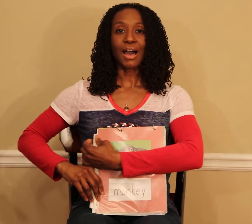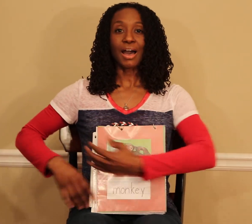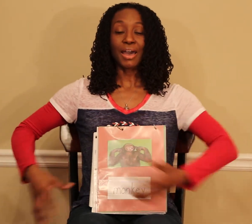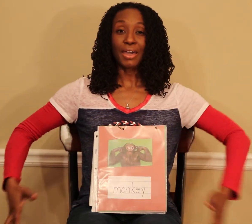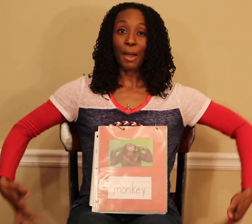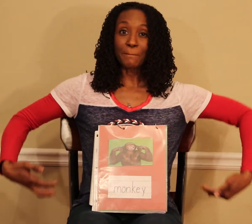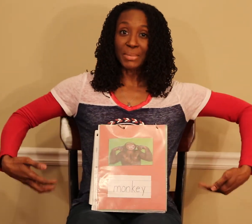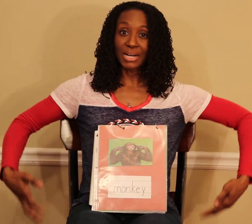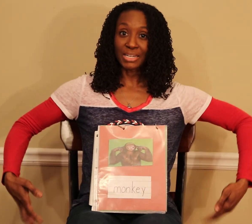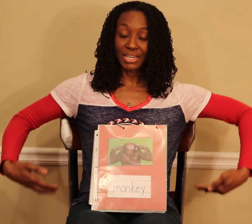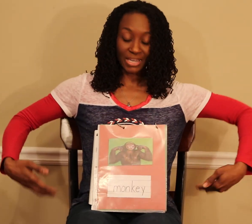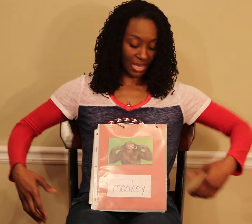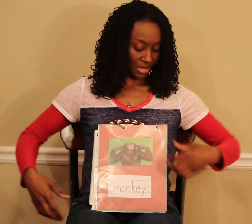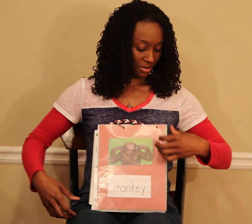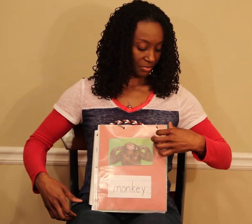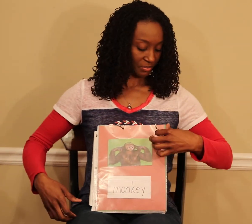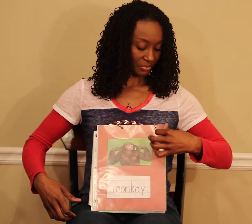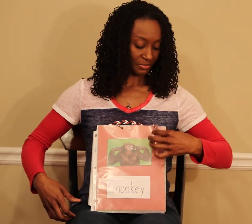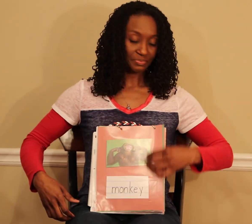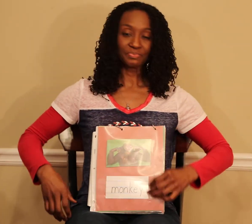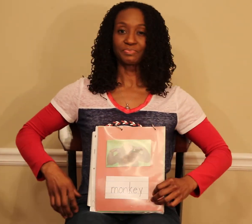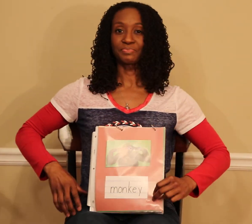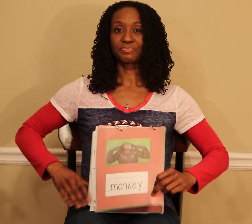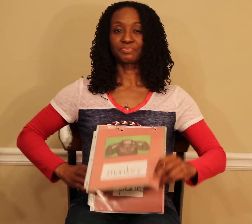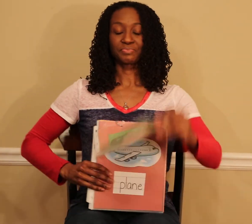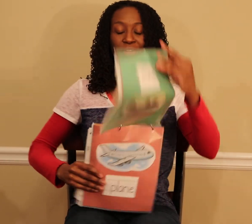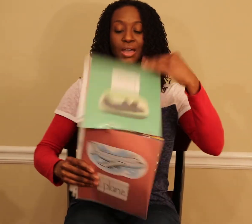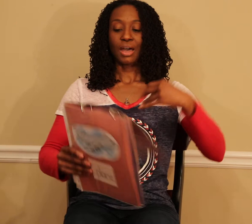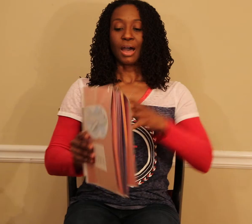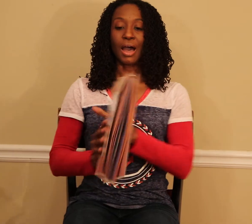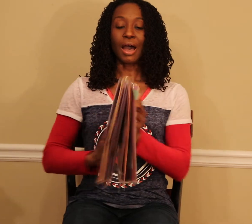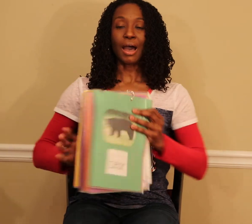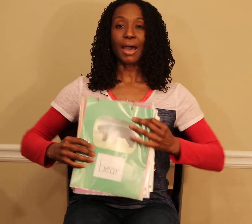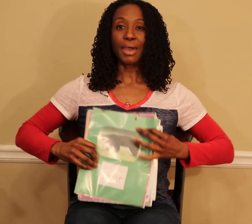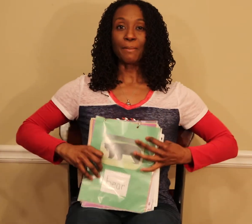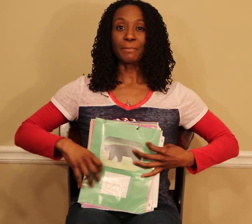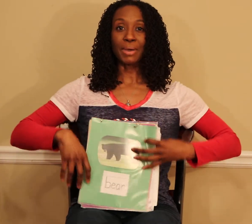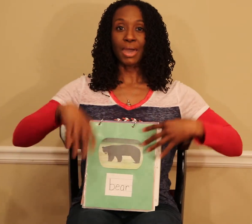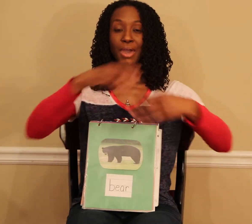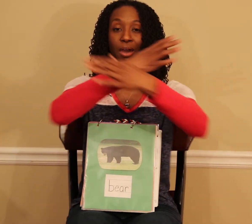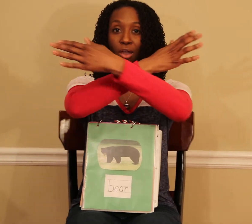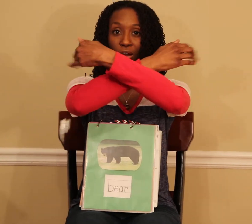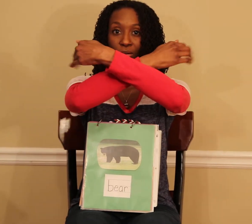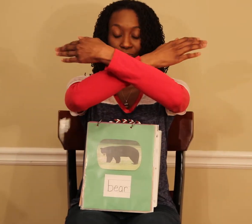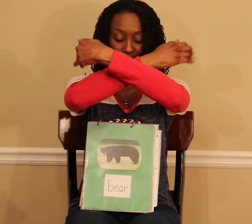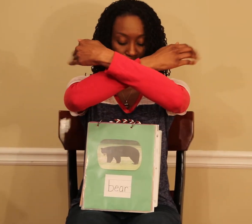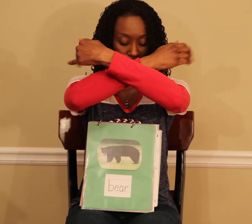Hi, monkey. Hi, monkey. Hi, bear.